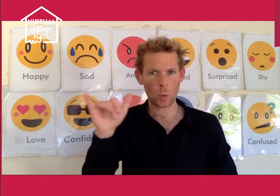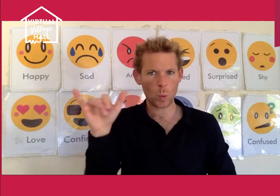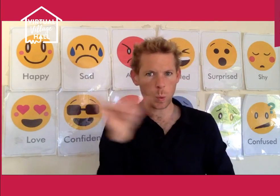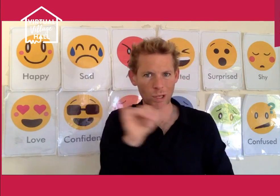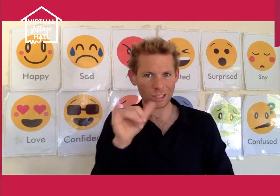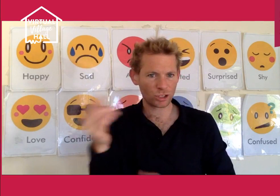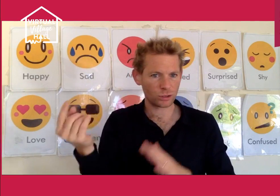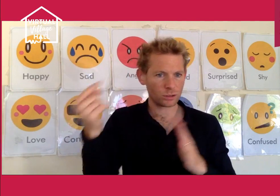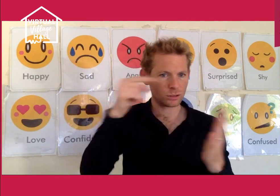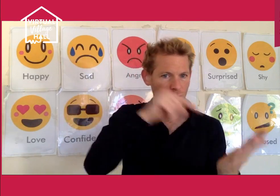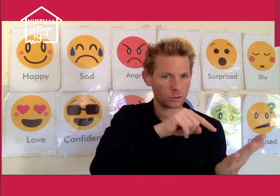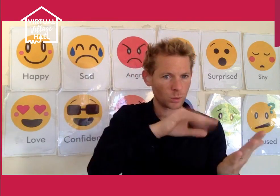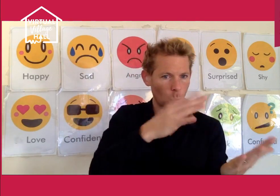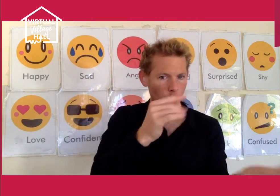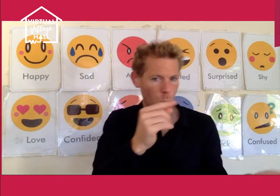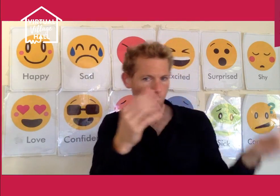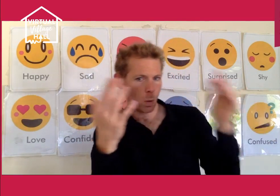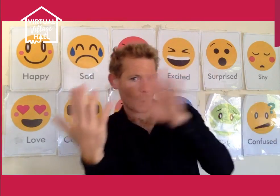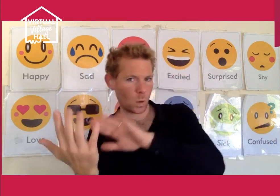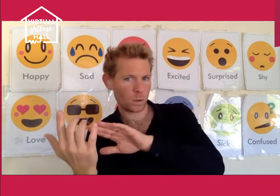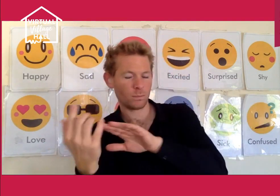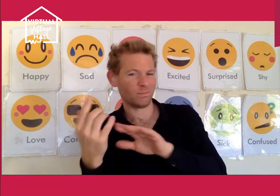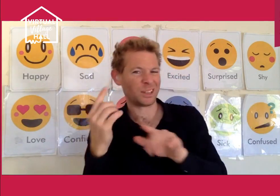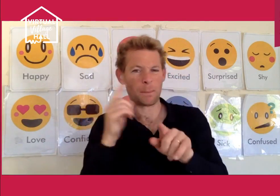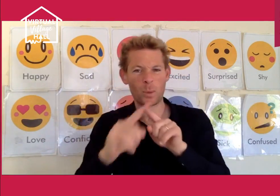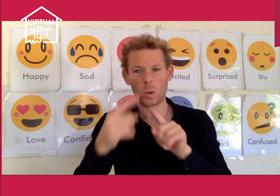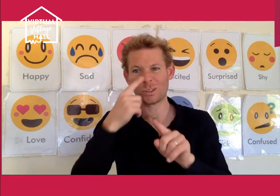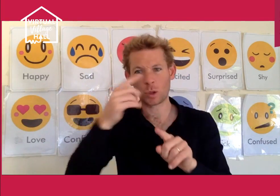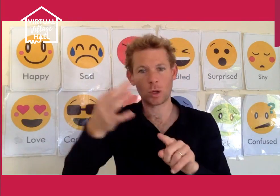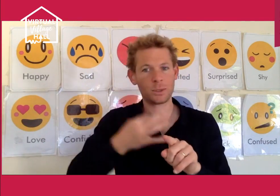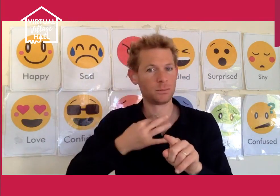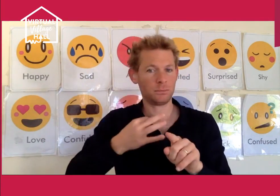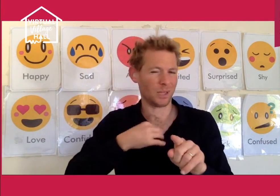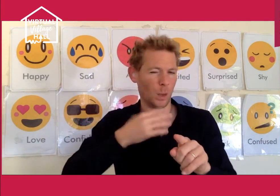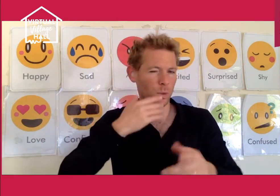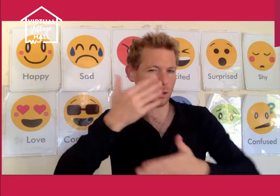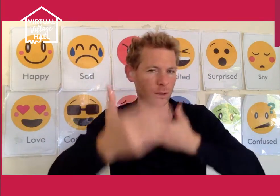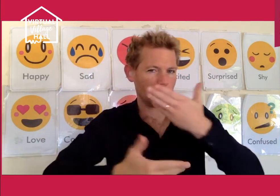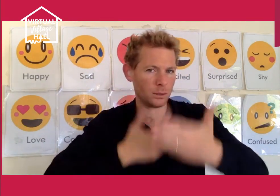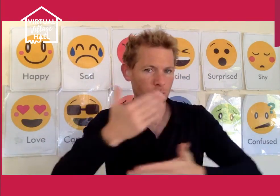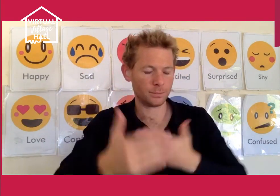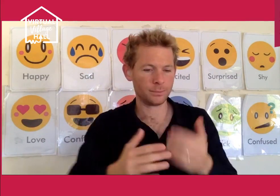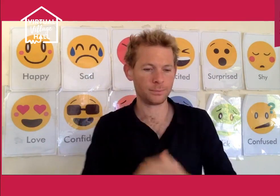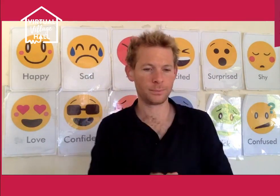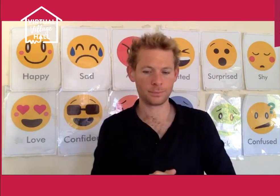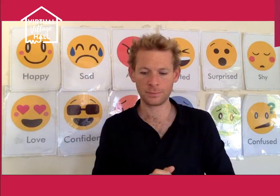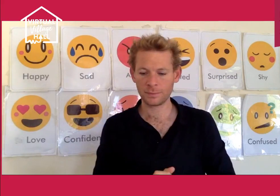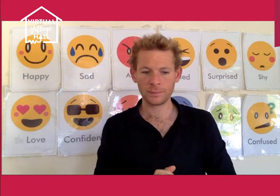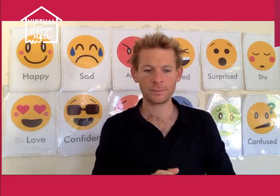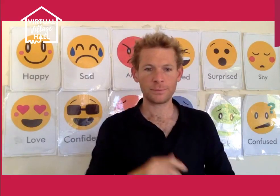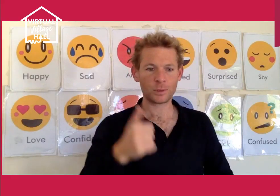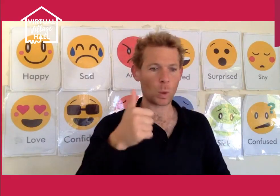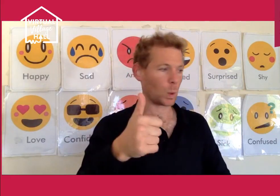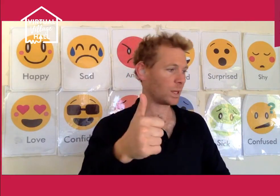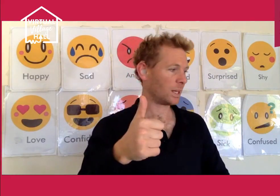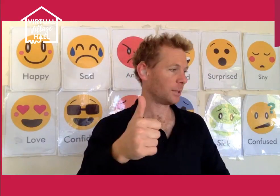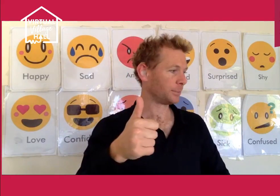common question from anyone I've taught is, which hand do I do it? So that is the most common question that I get, and I'll explain the